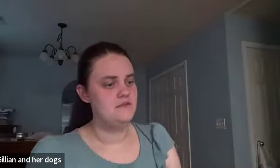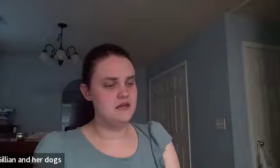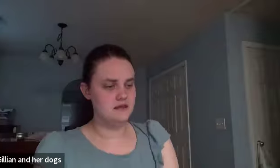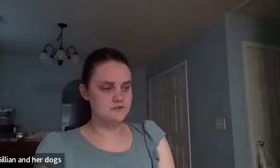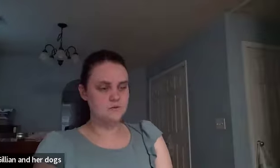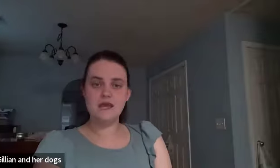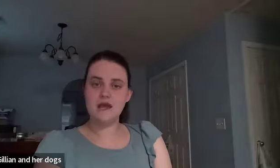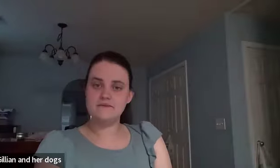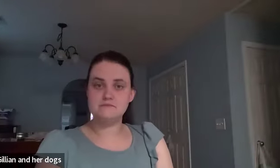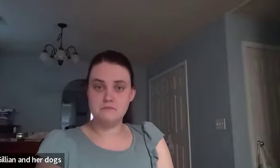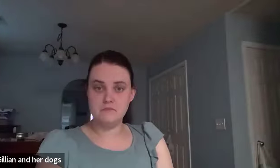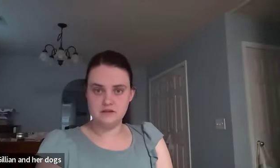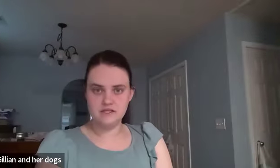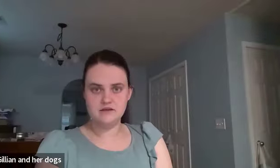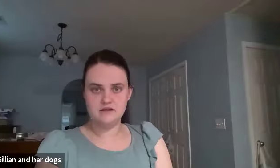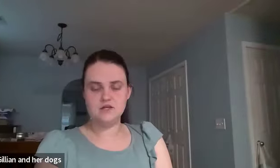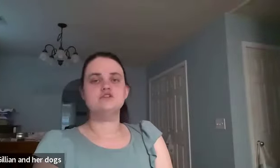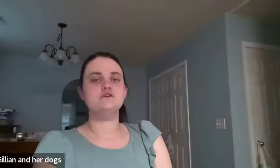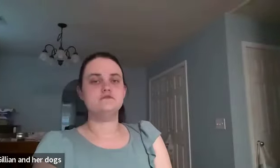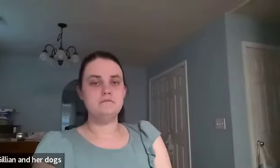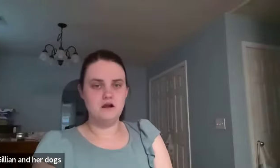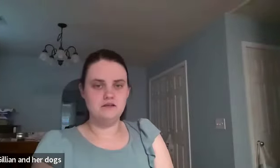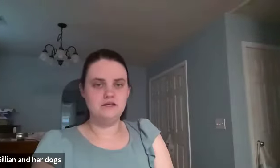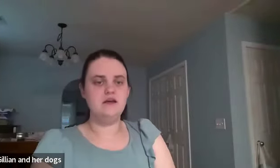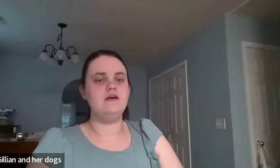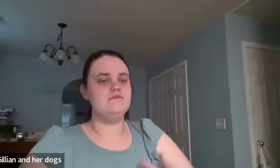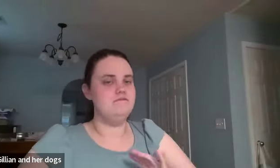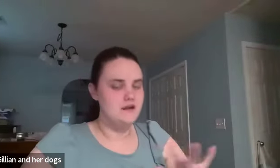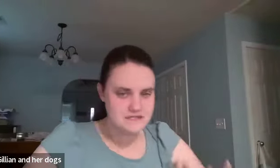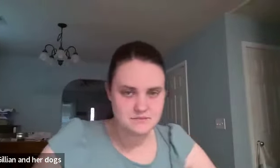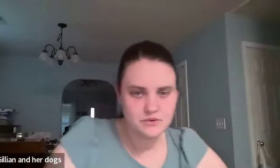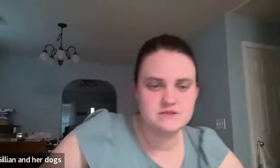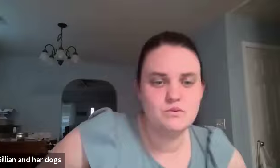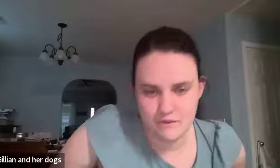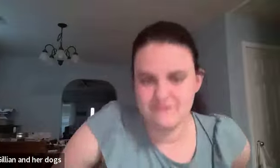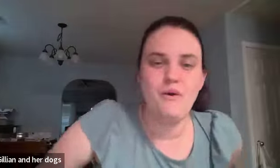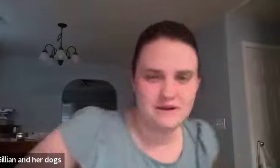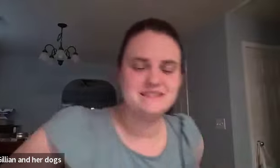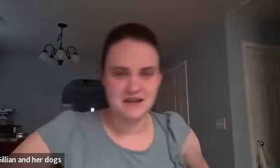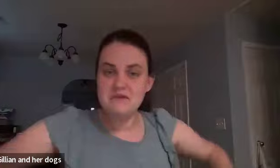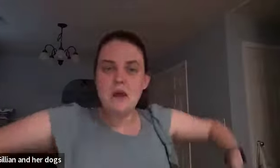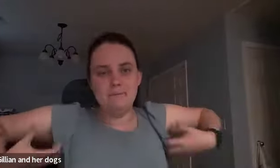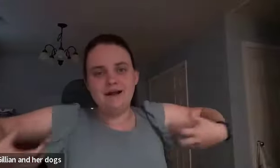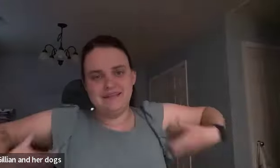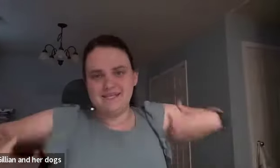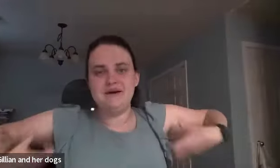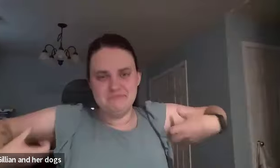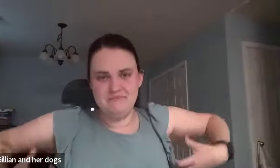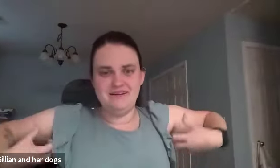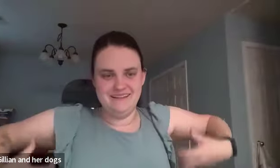The next one we have is monkey. So for monkey, very simple. It's what we've always done. Monkey. Yep,